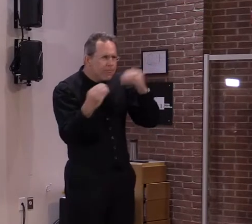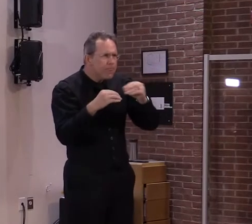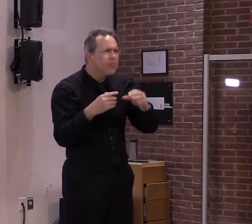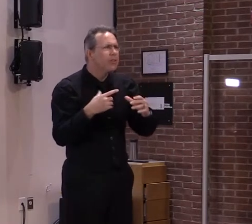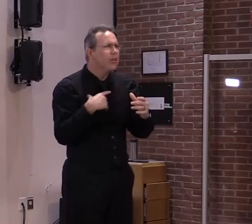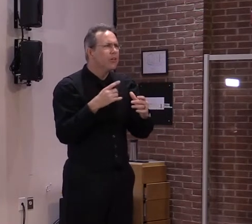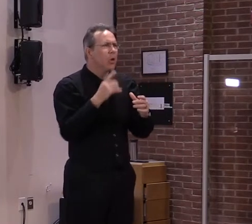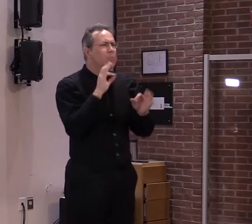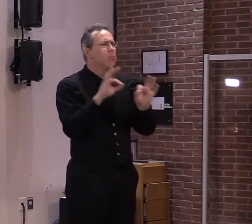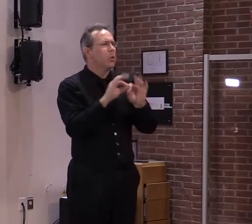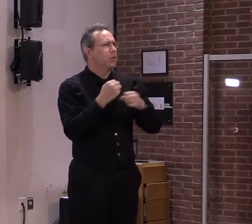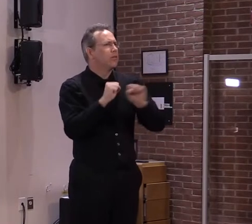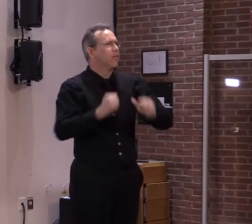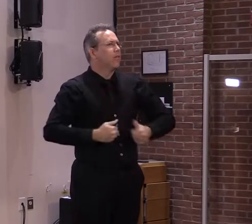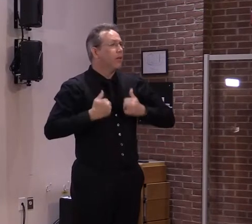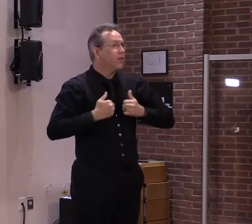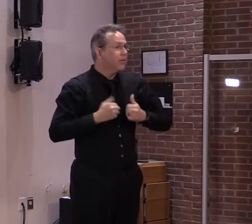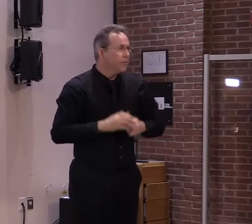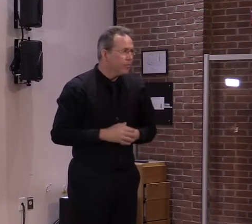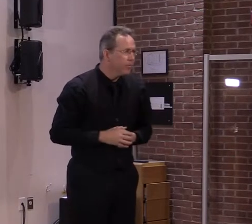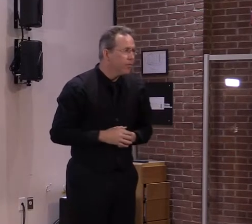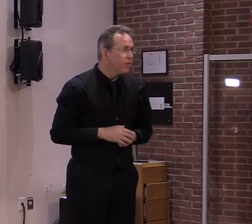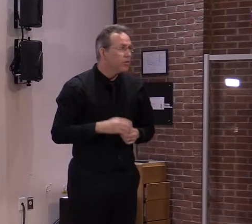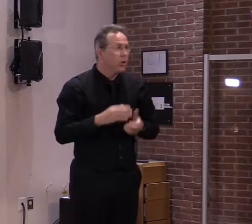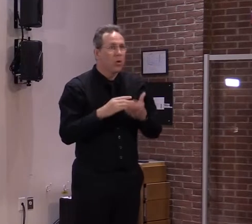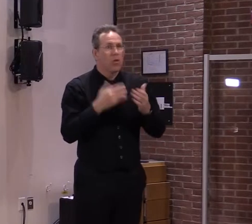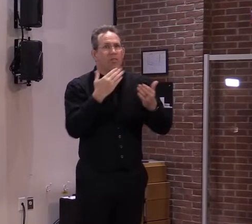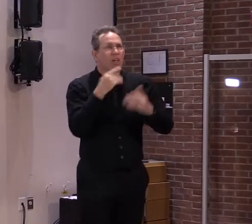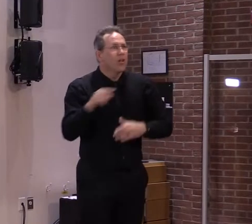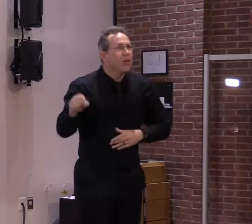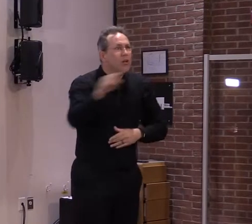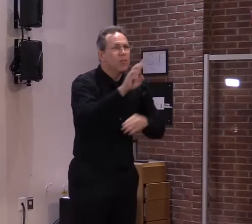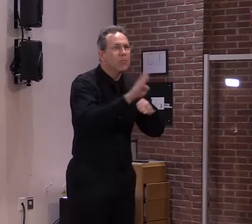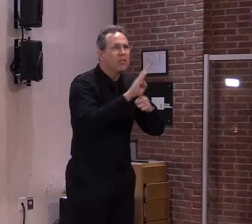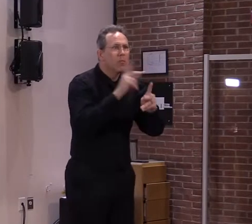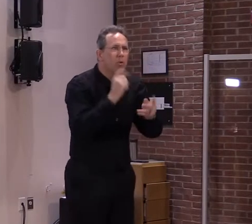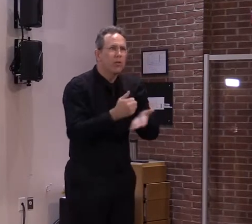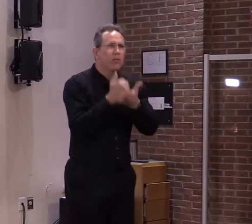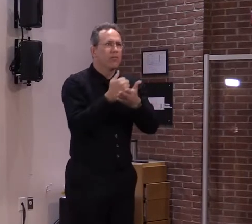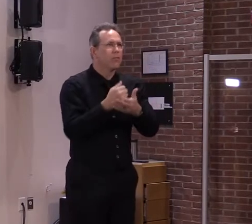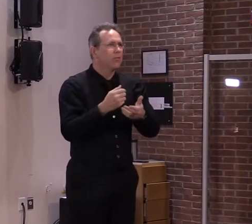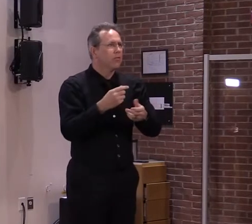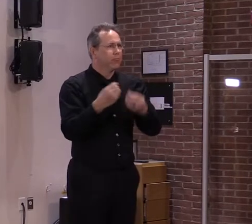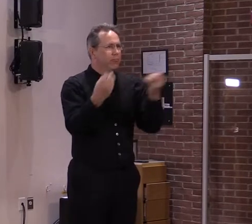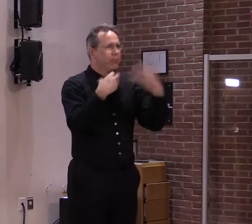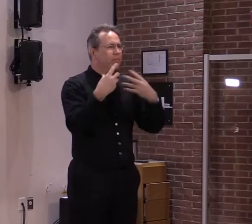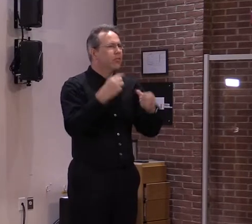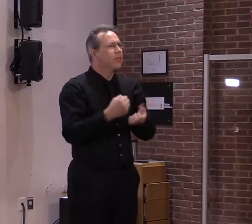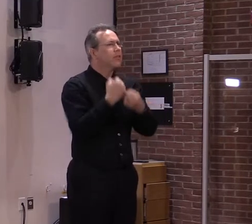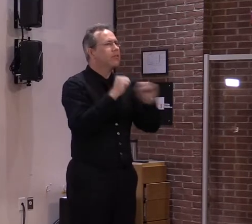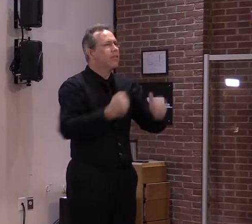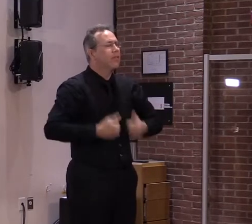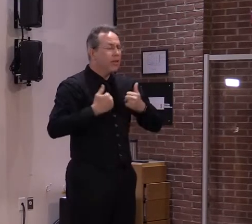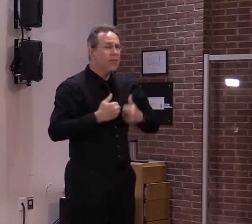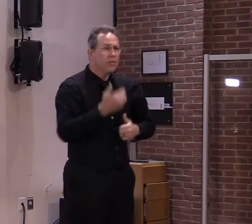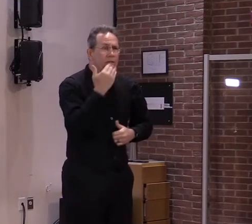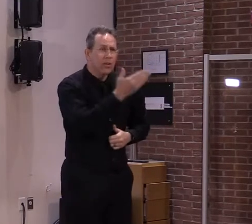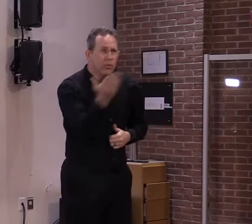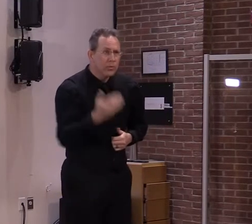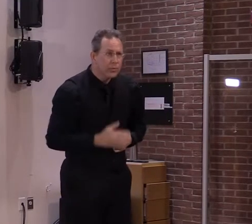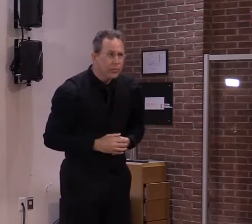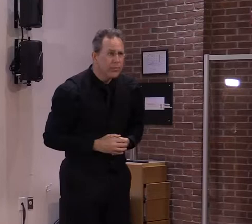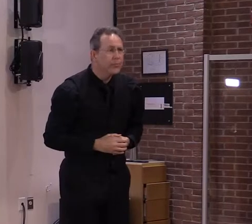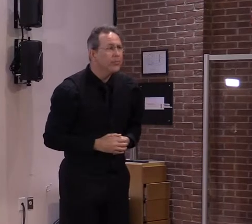doubt, you have all saved lives. Myself and our dedicated staff at ACCD have tried to be as transparent